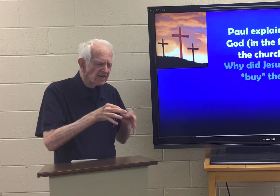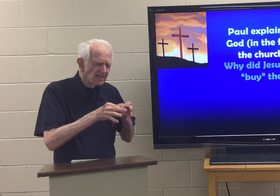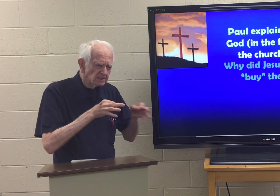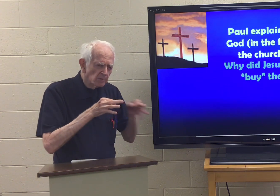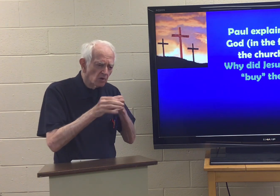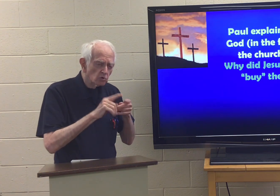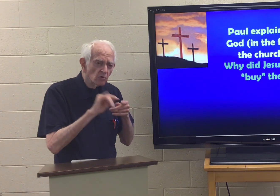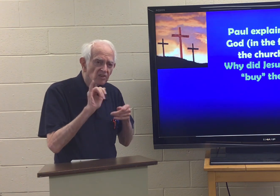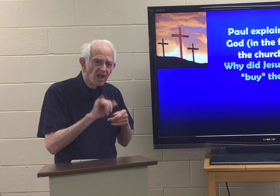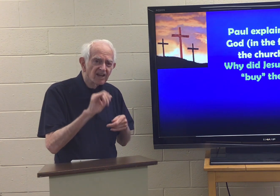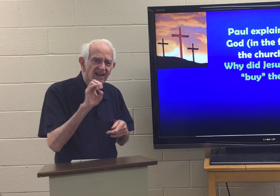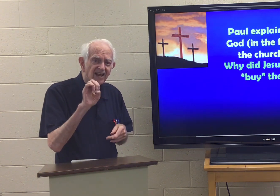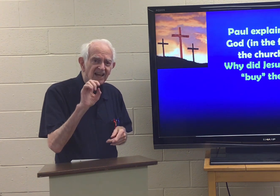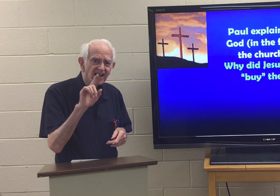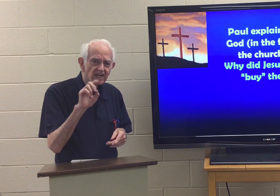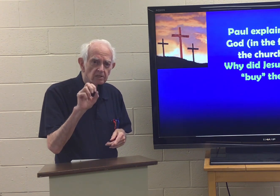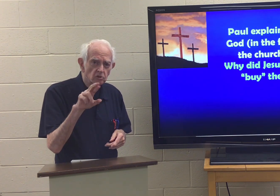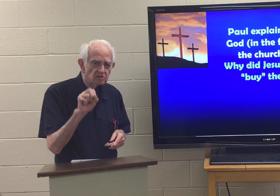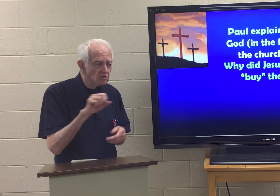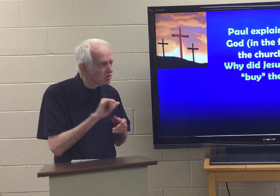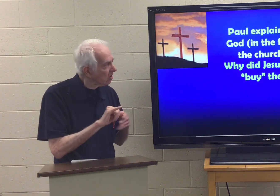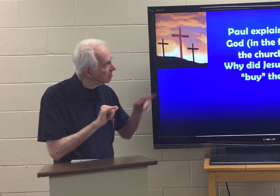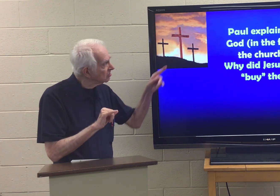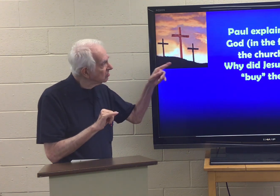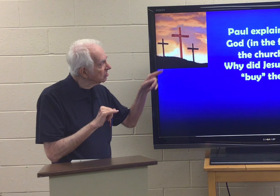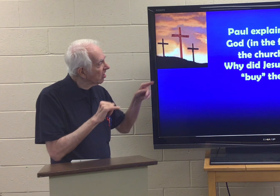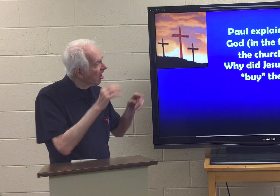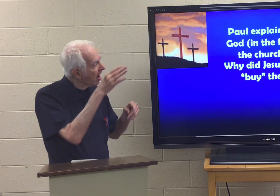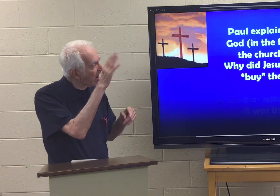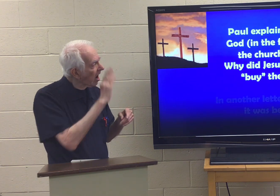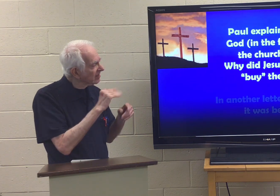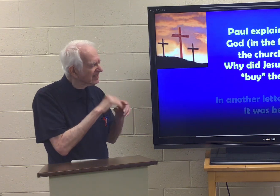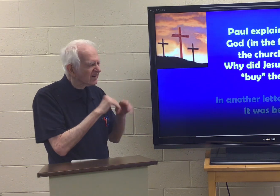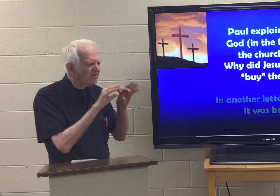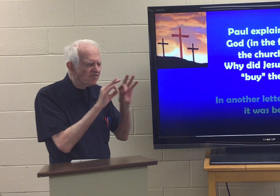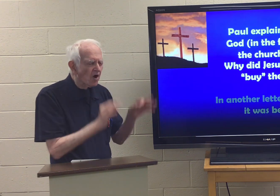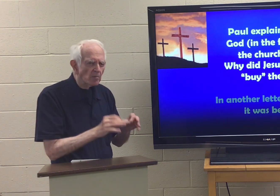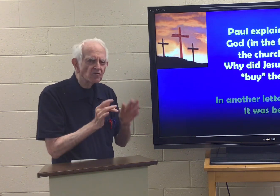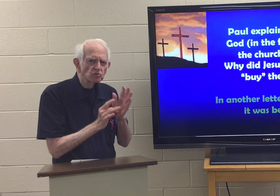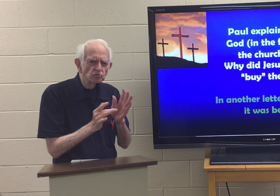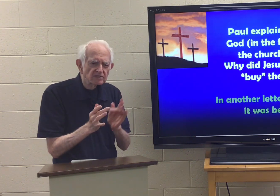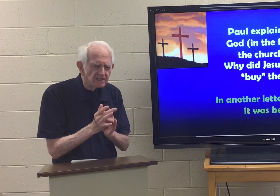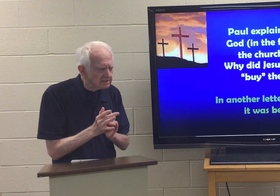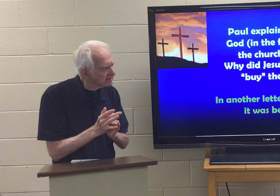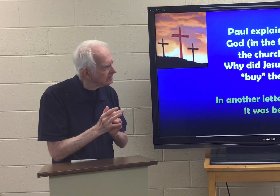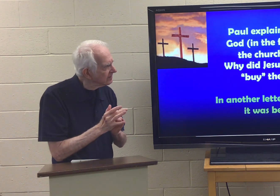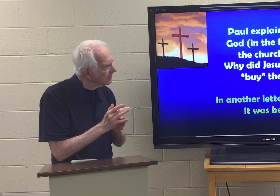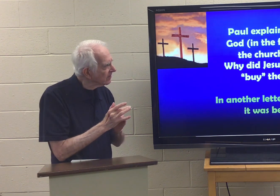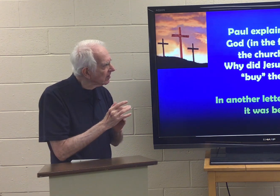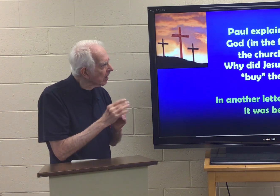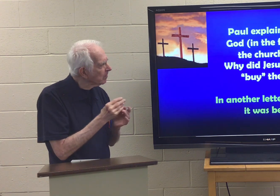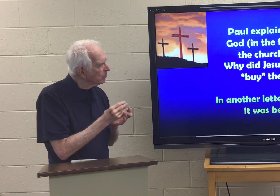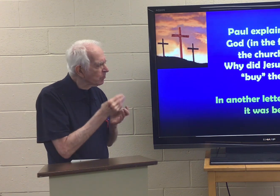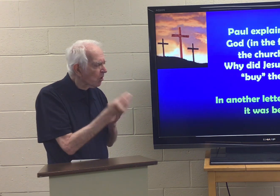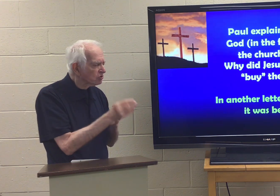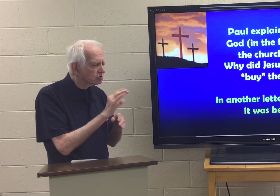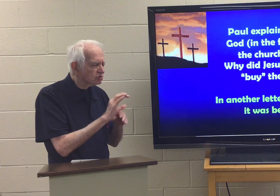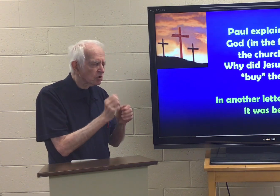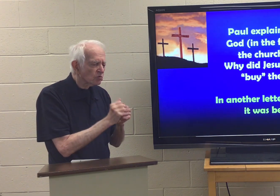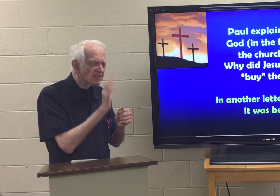Paul explaining to the elders that God, in the form of Jesus, bought the